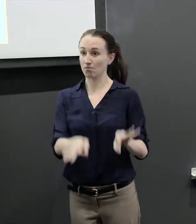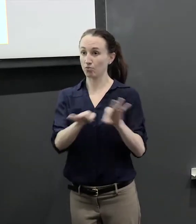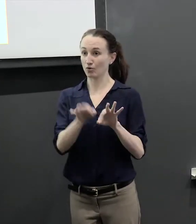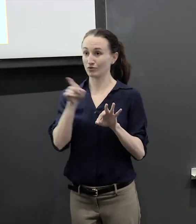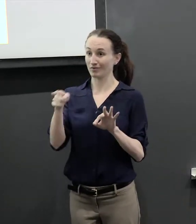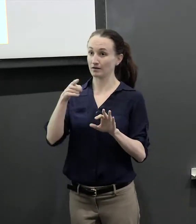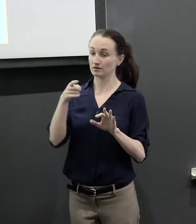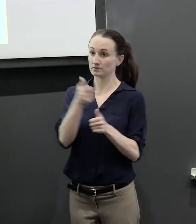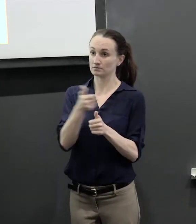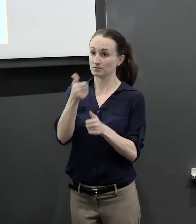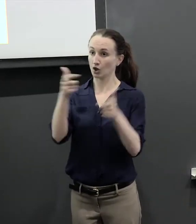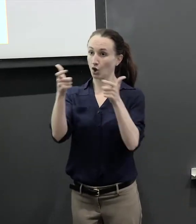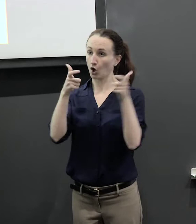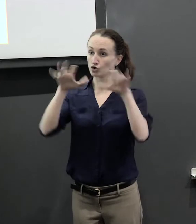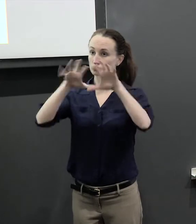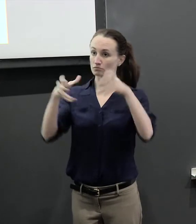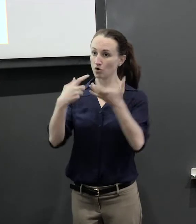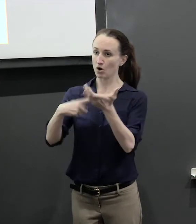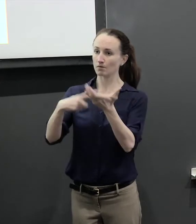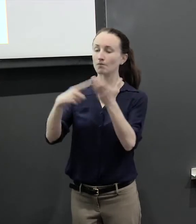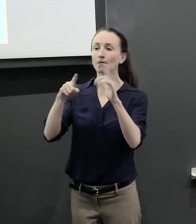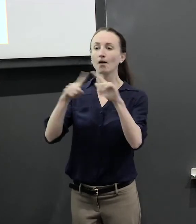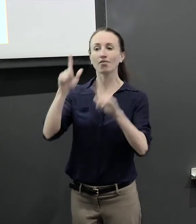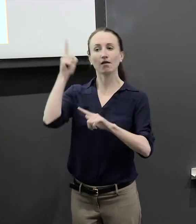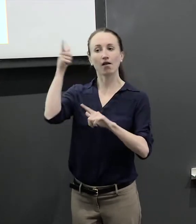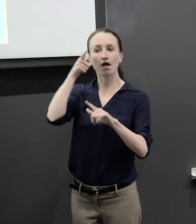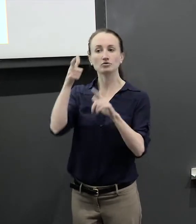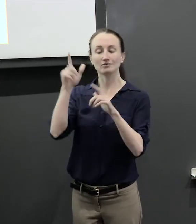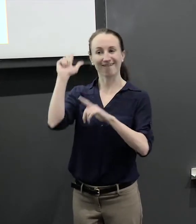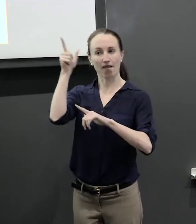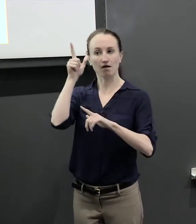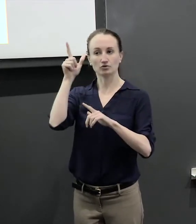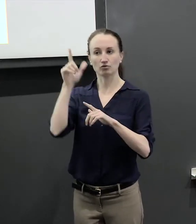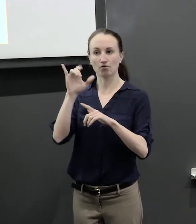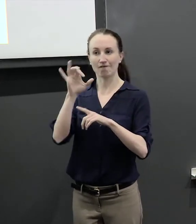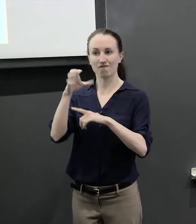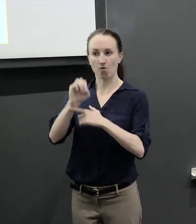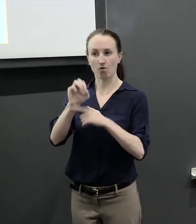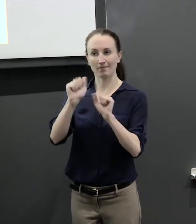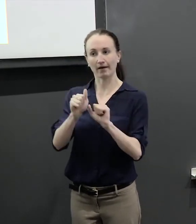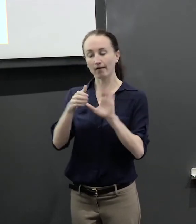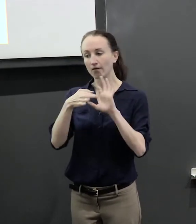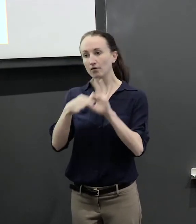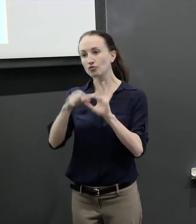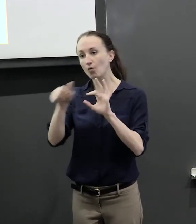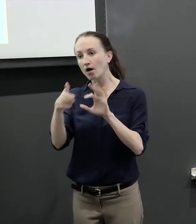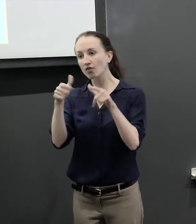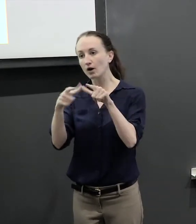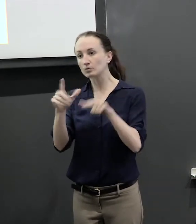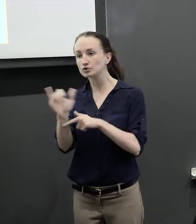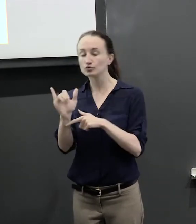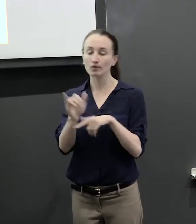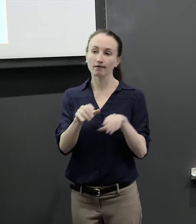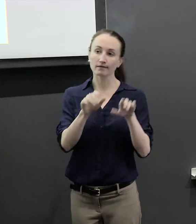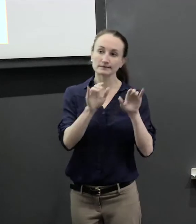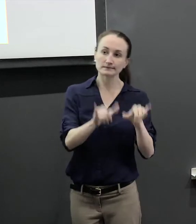the logical forms can be found more overtly in other languages as well. If you have different subjects, same subject